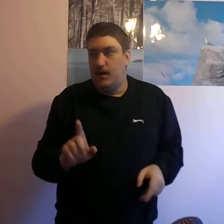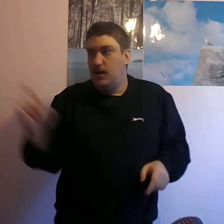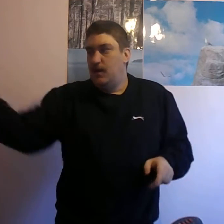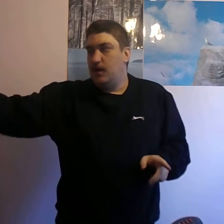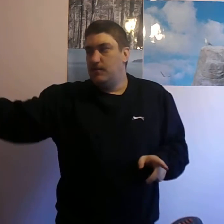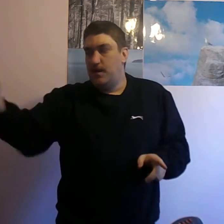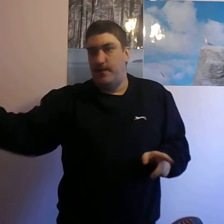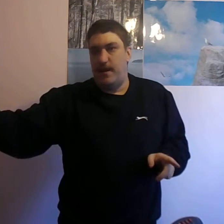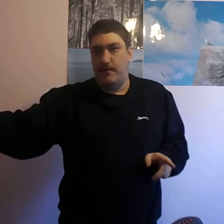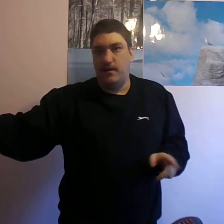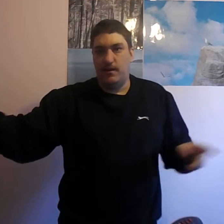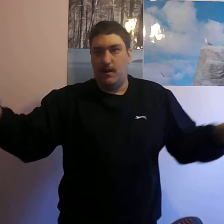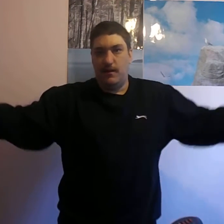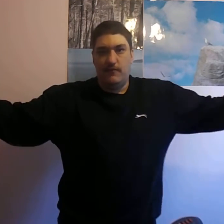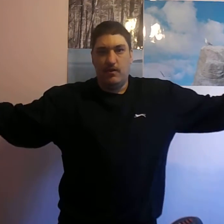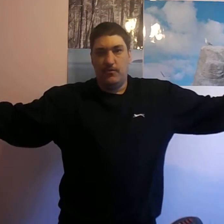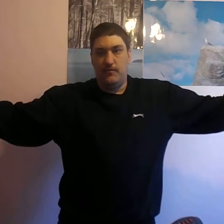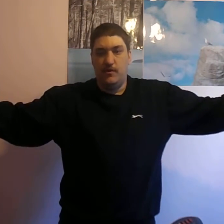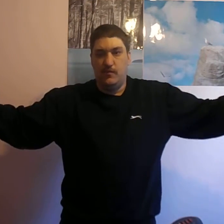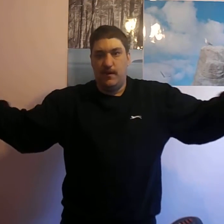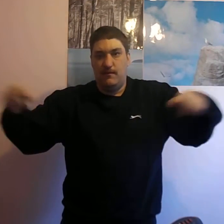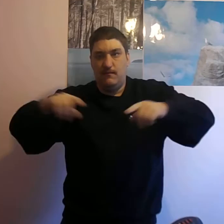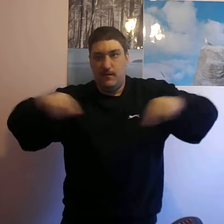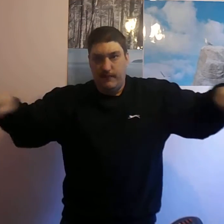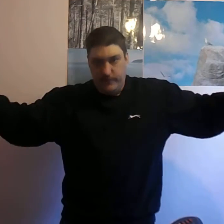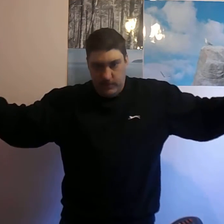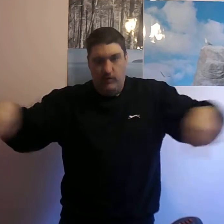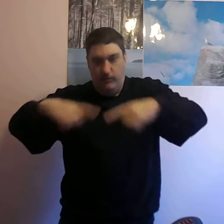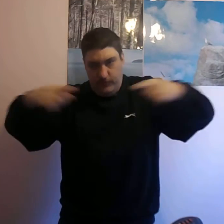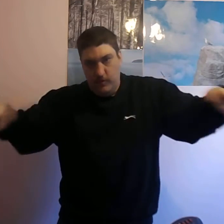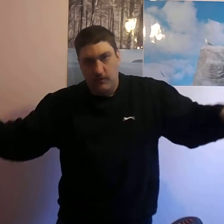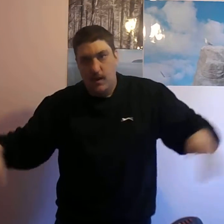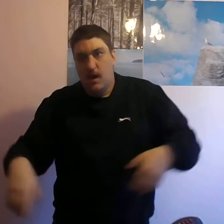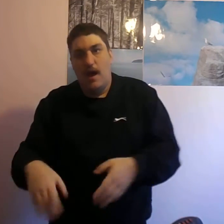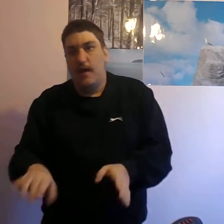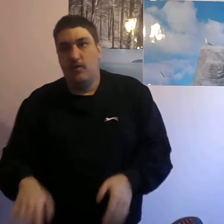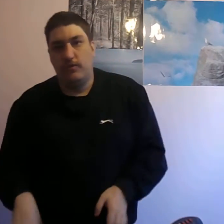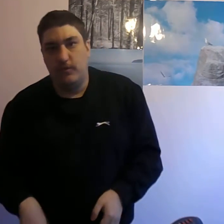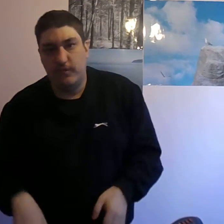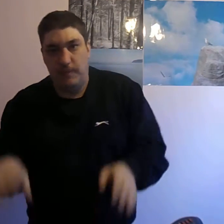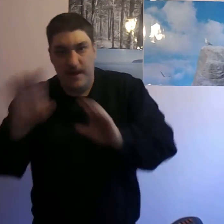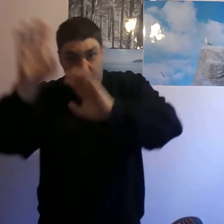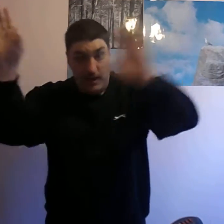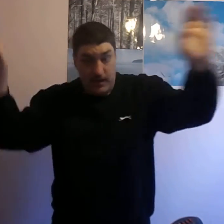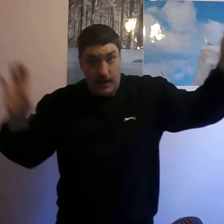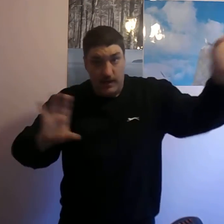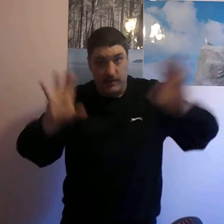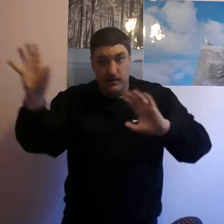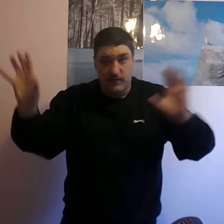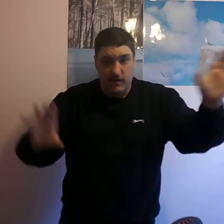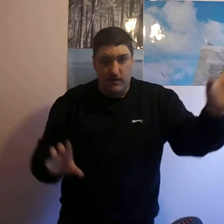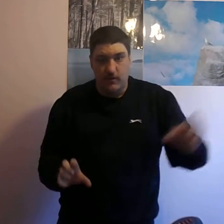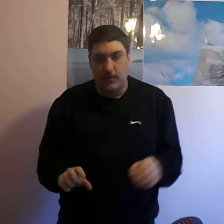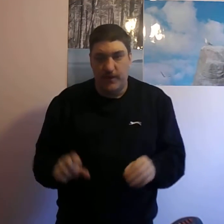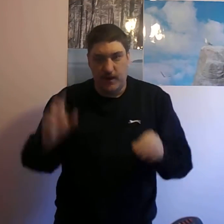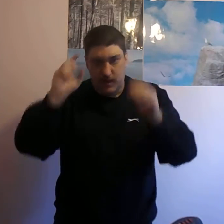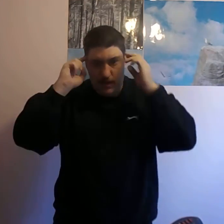and come out there, and it's like you've crossed the room without having to cross the room, and all sorts. Basically, yeah, so you've got to sort of think